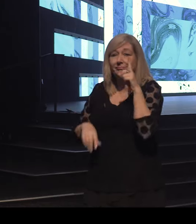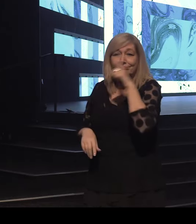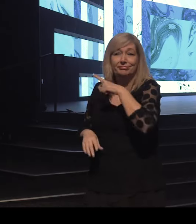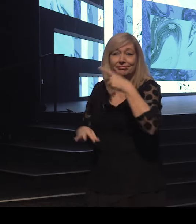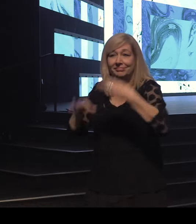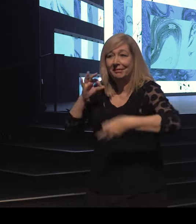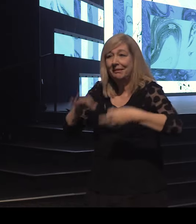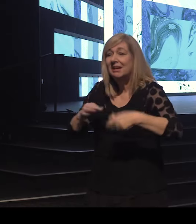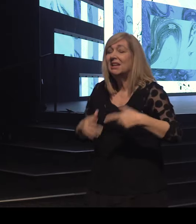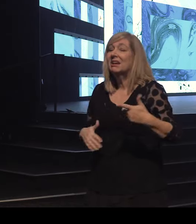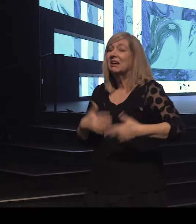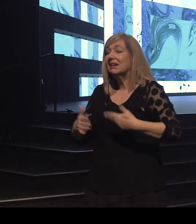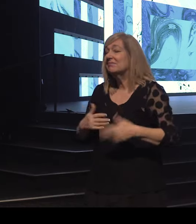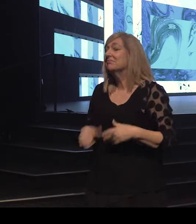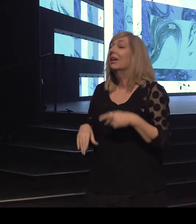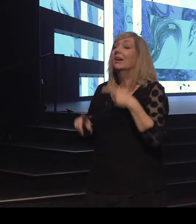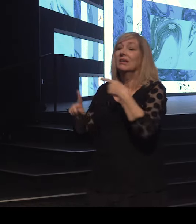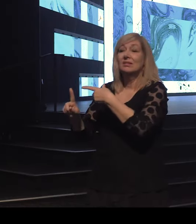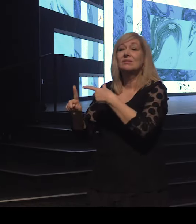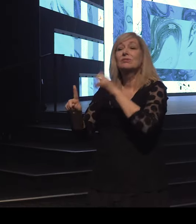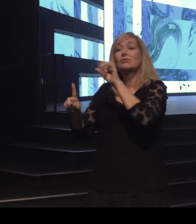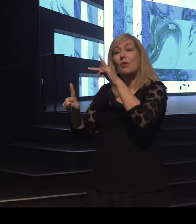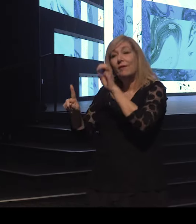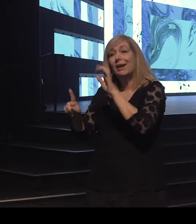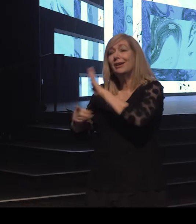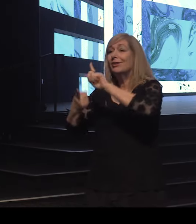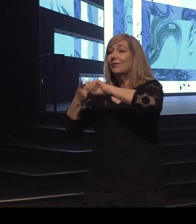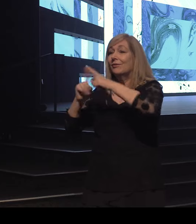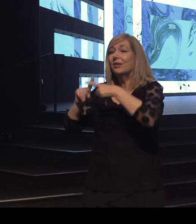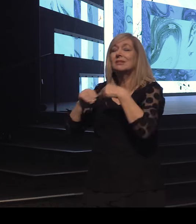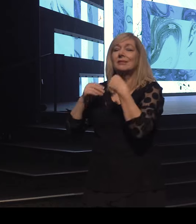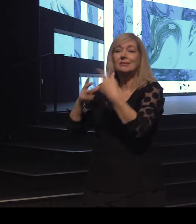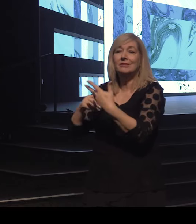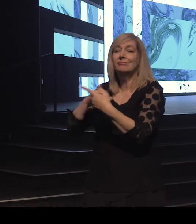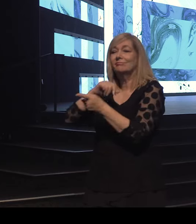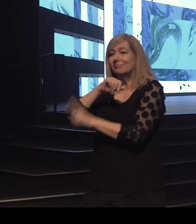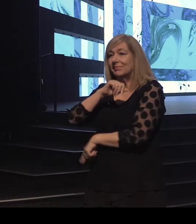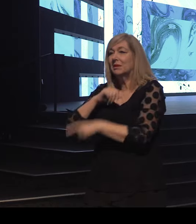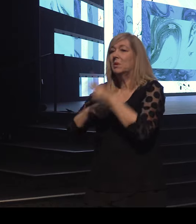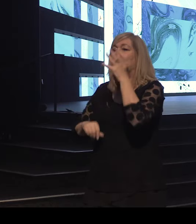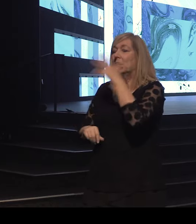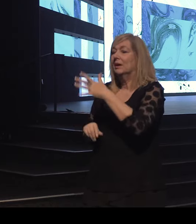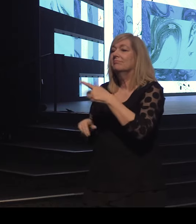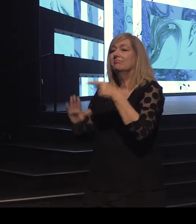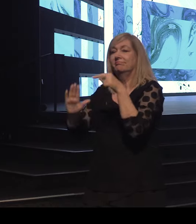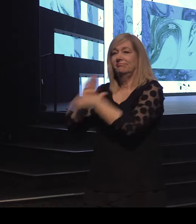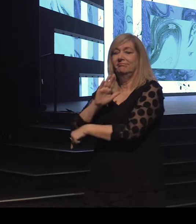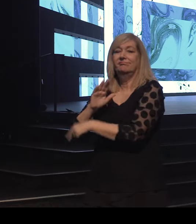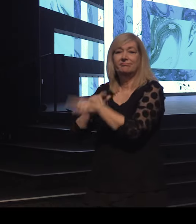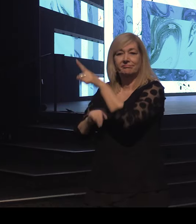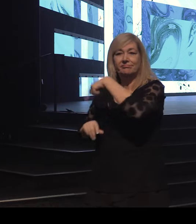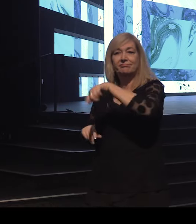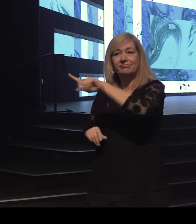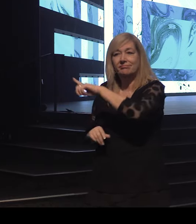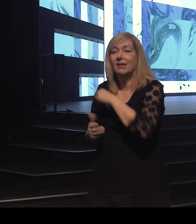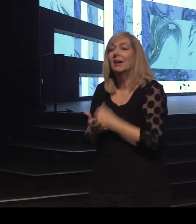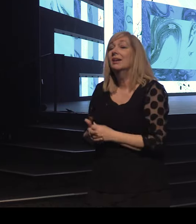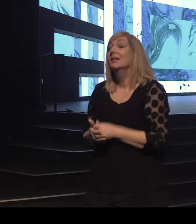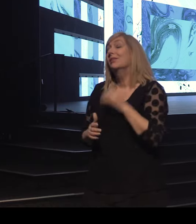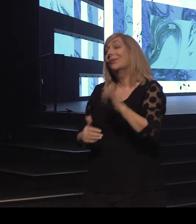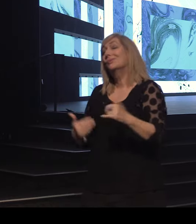defense, Sophie and her friends was sentenced to execution. And as these young